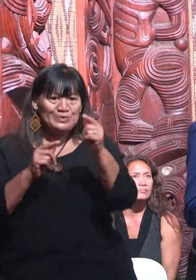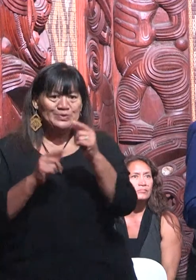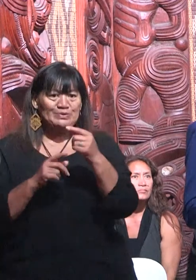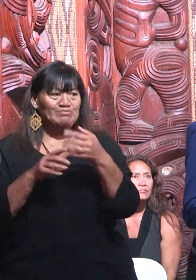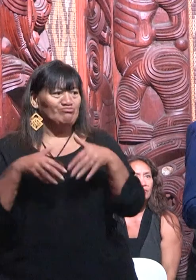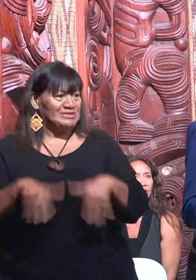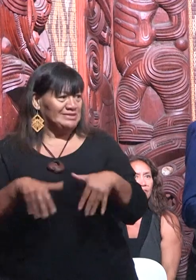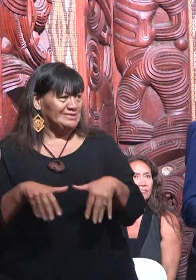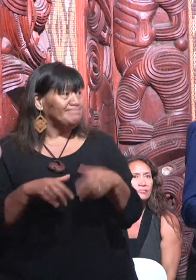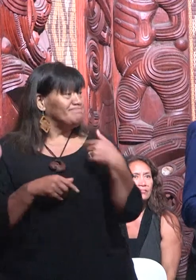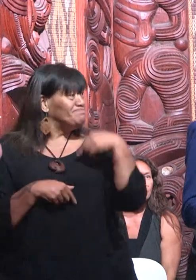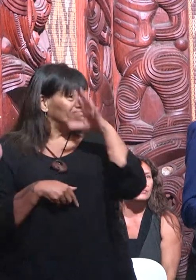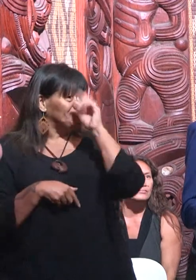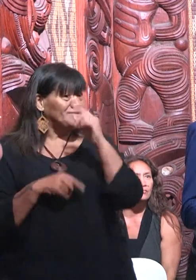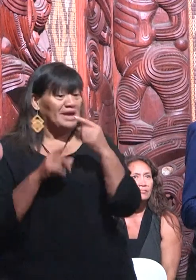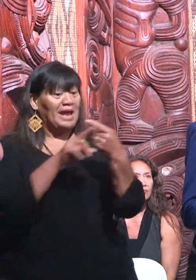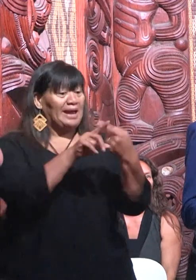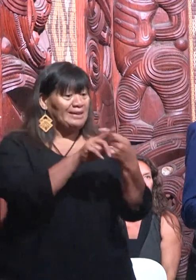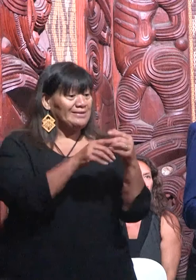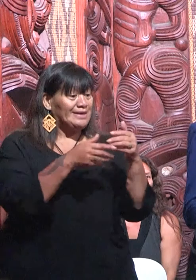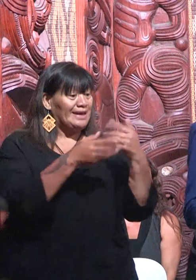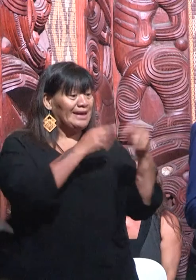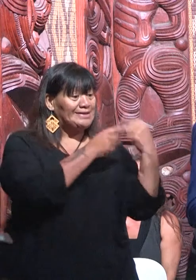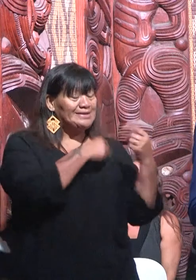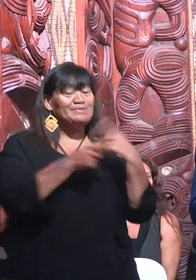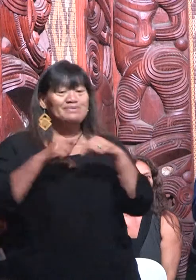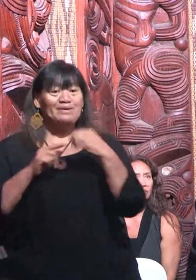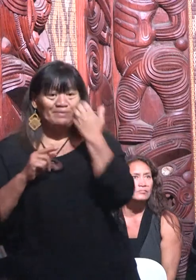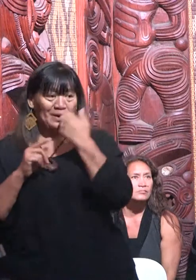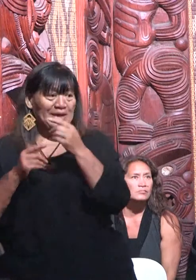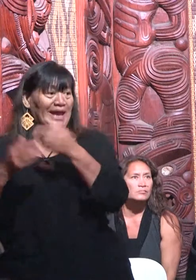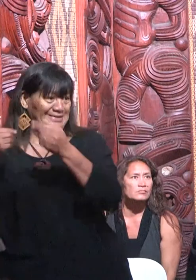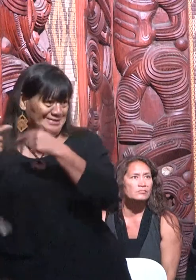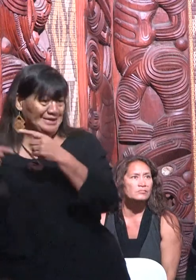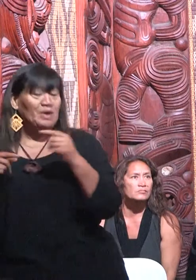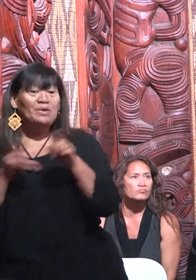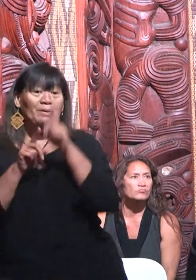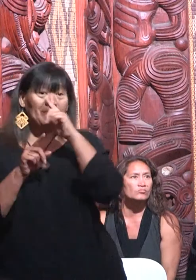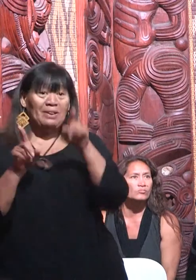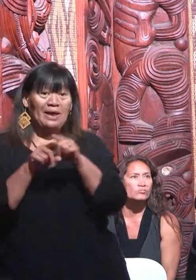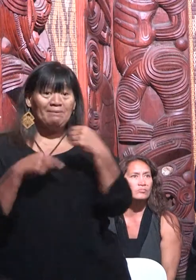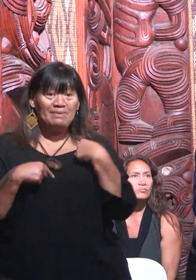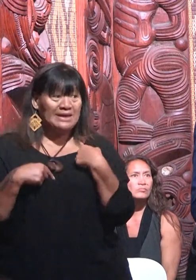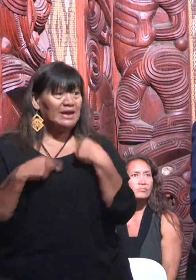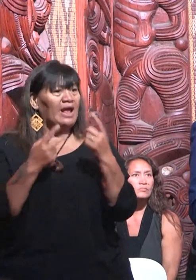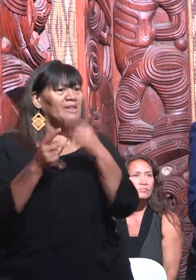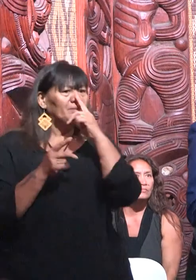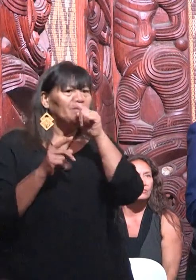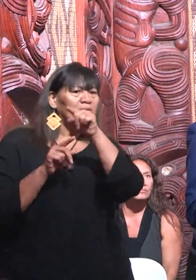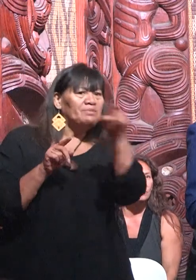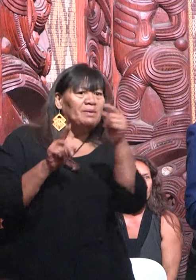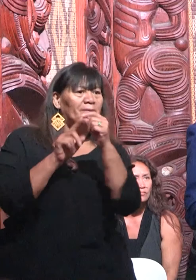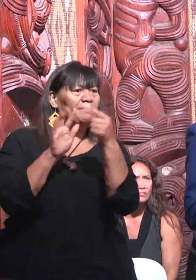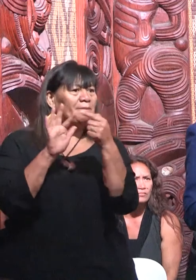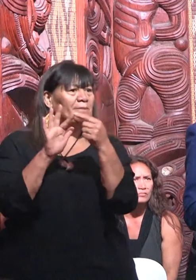Māori ancestry and our English ancestry. So people like myself and Penny Henare, who are descended from